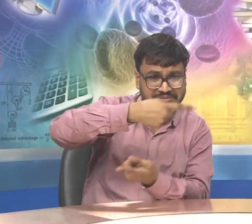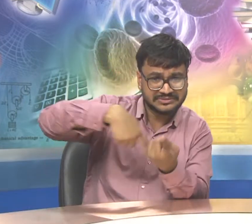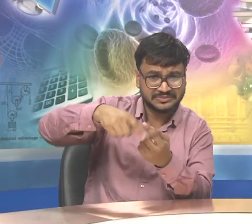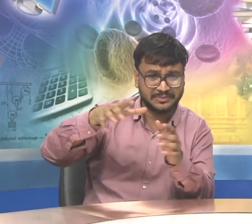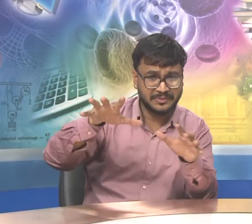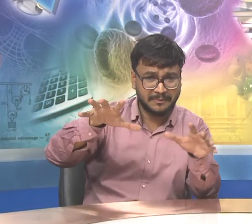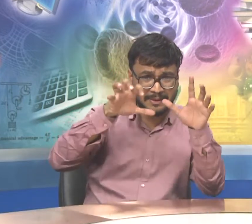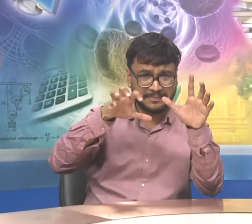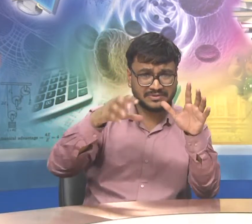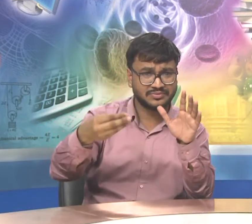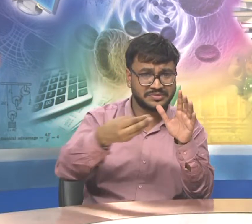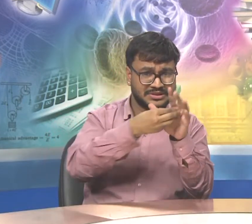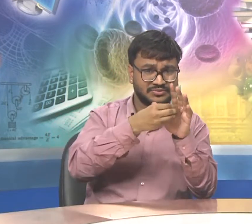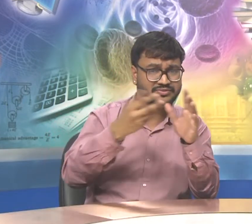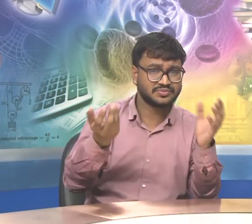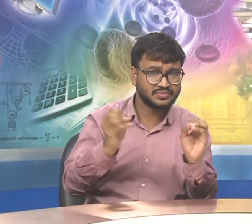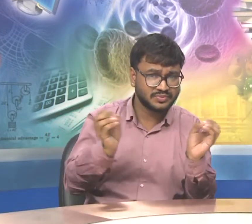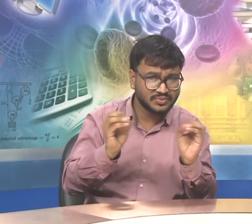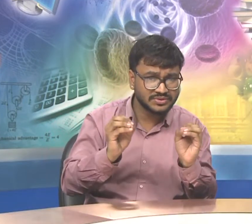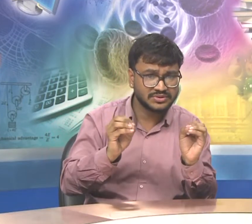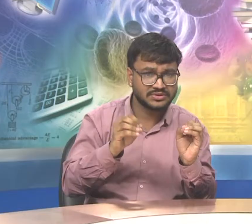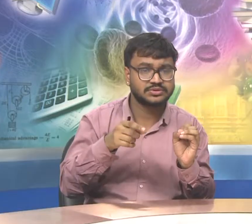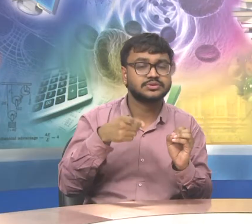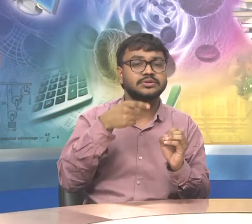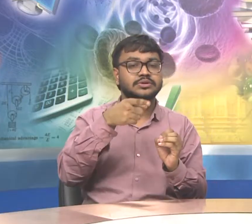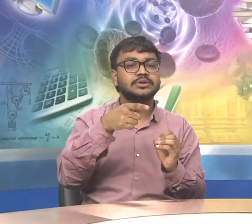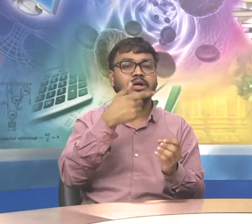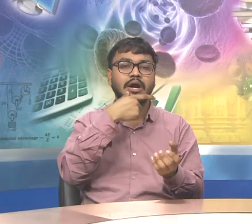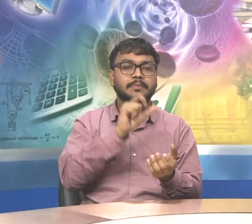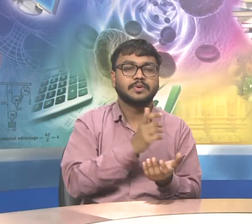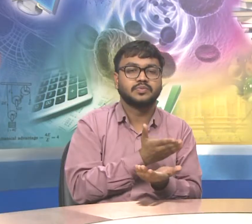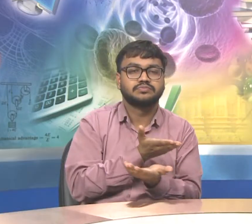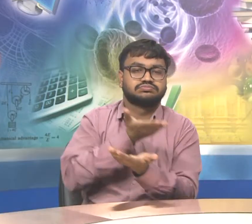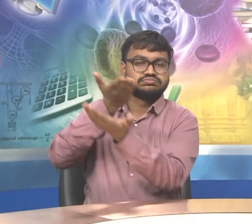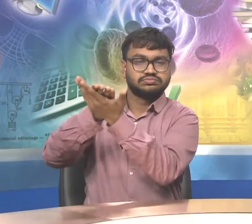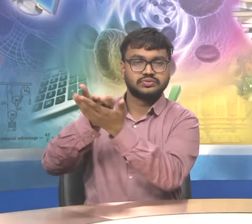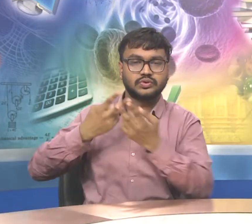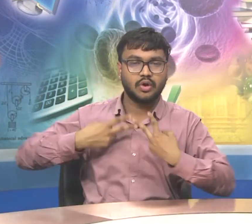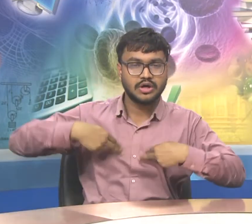even people who are not directly involved in the case